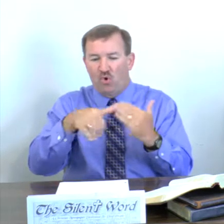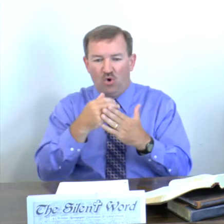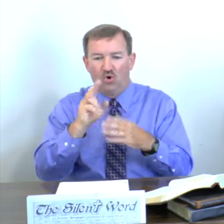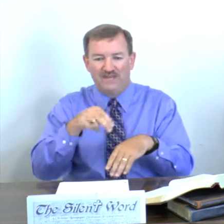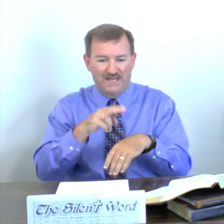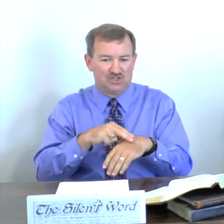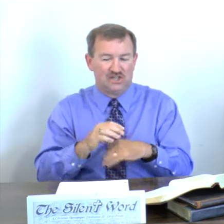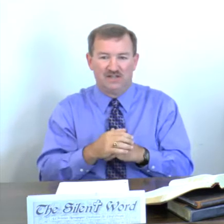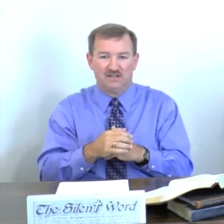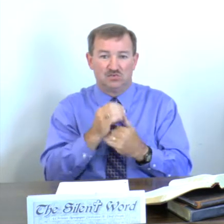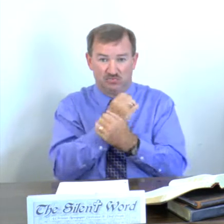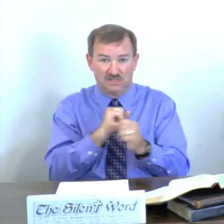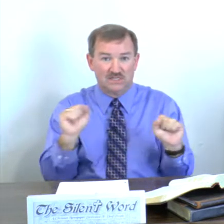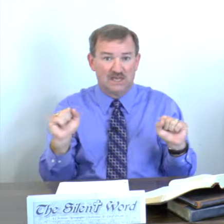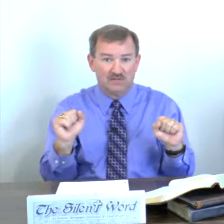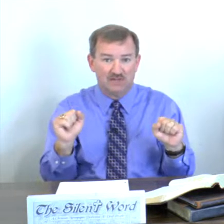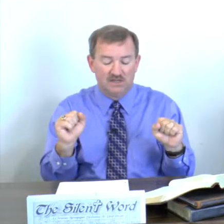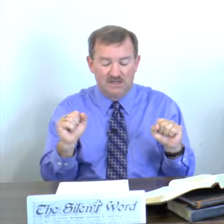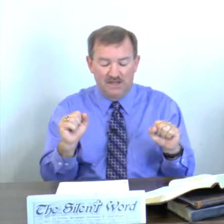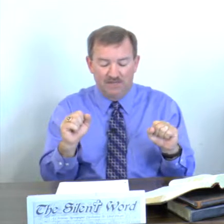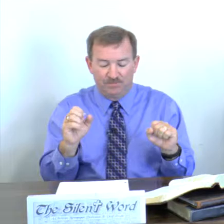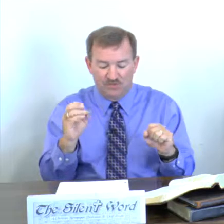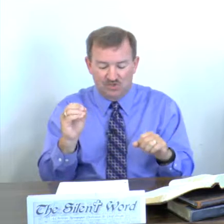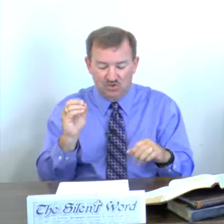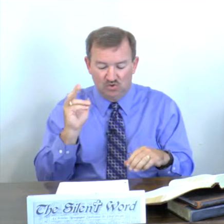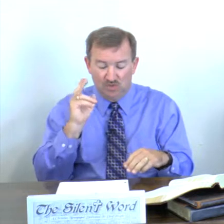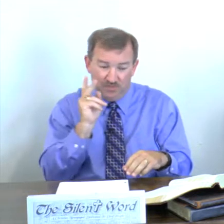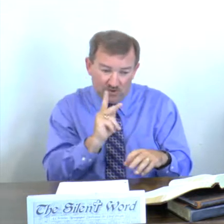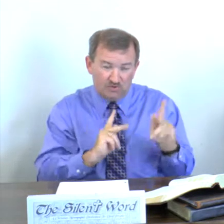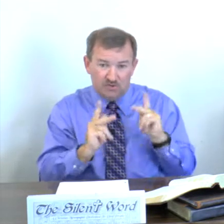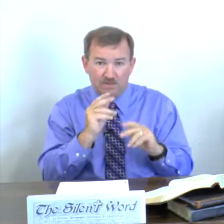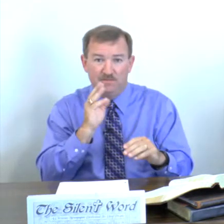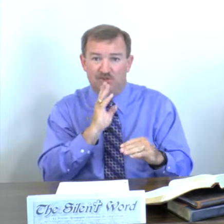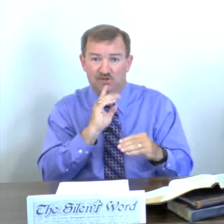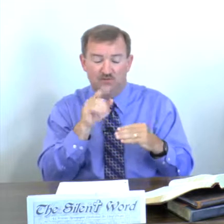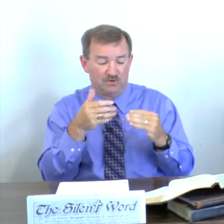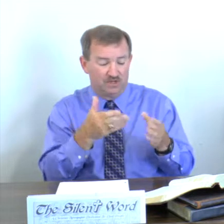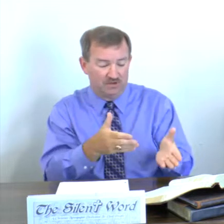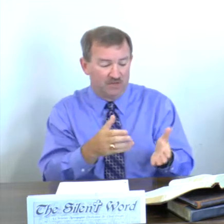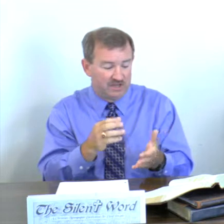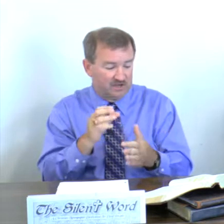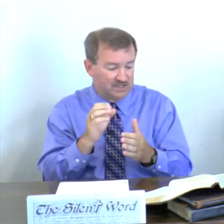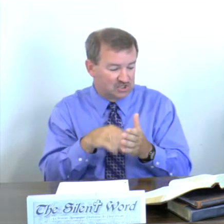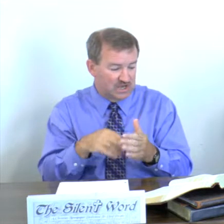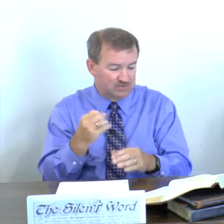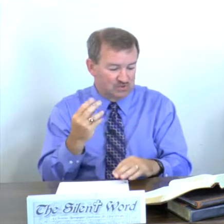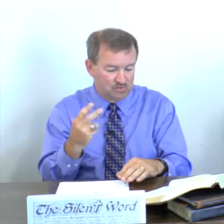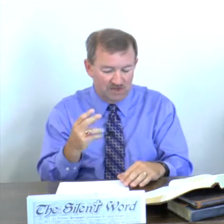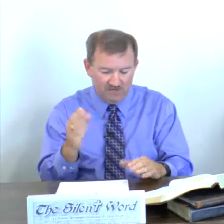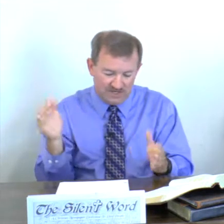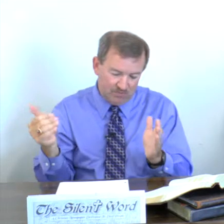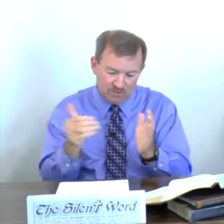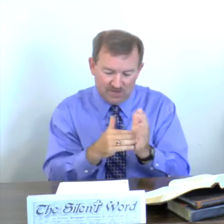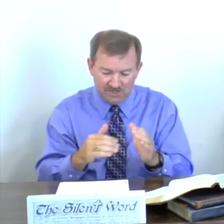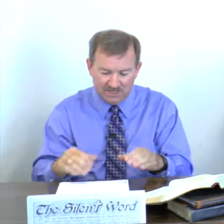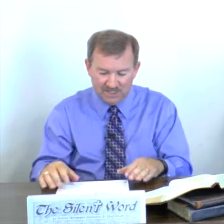all nationalities will be saved. And so those are the people that are spoken of here in chapter 12 that he will come